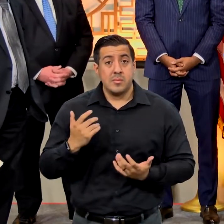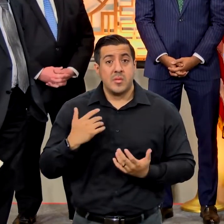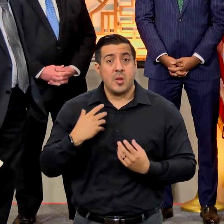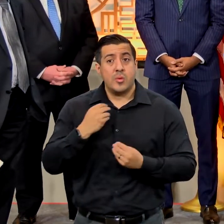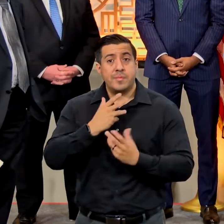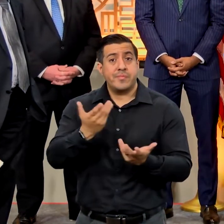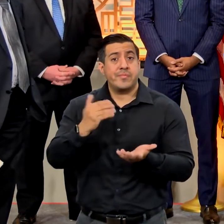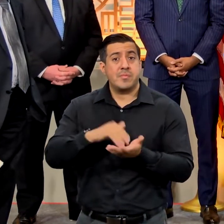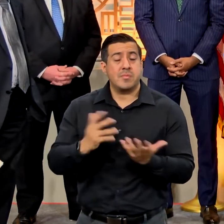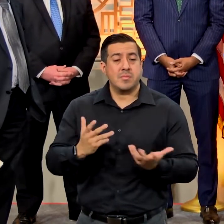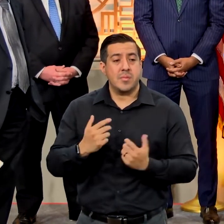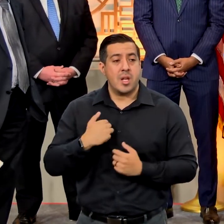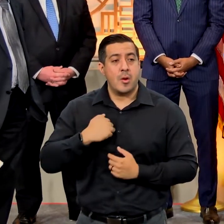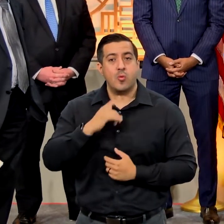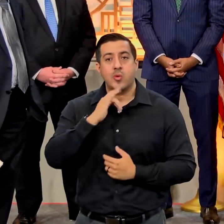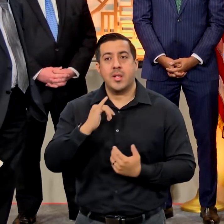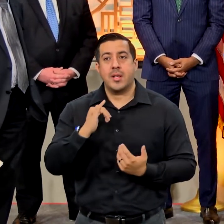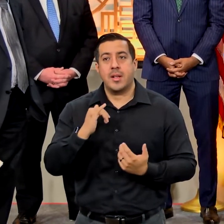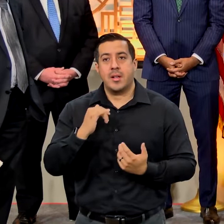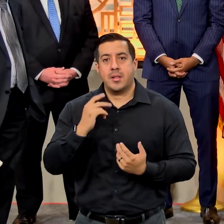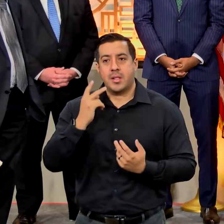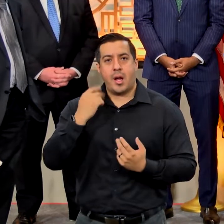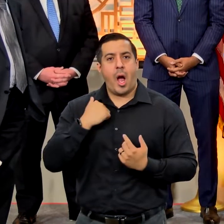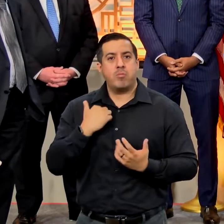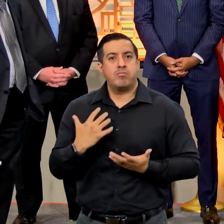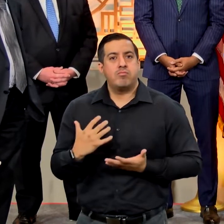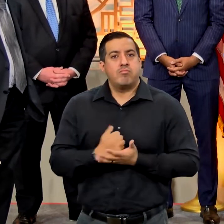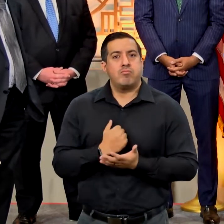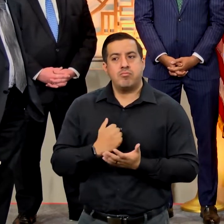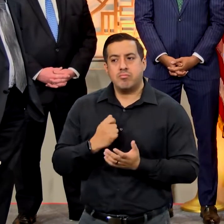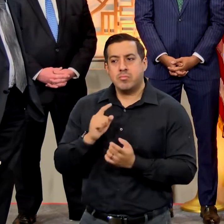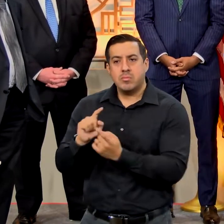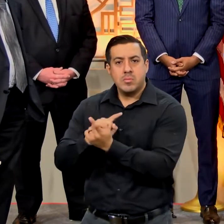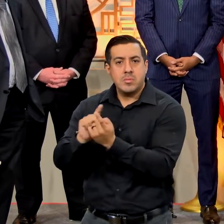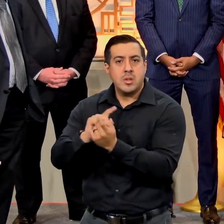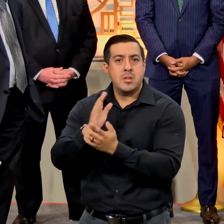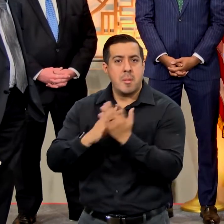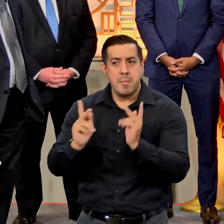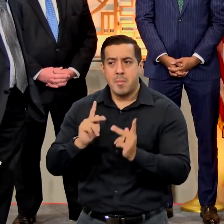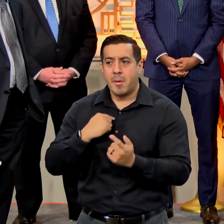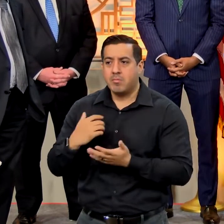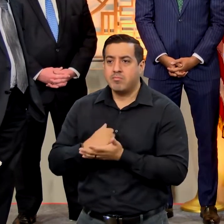want to say that I've gotten the chance to meet some of them